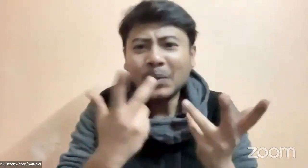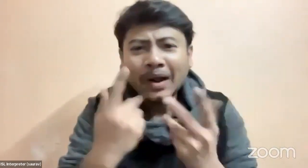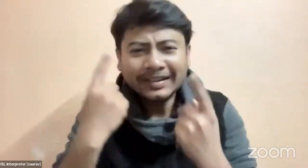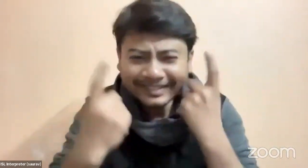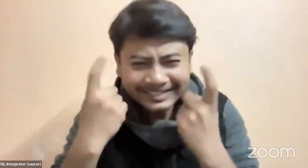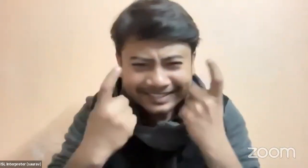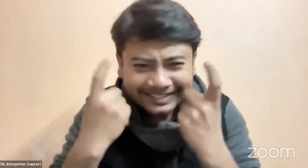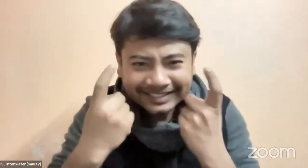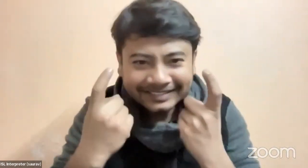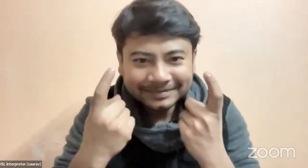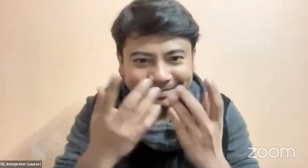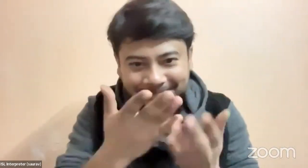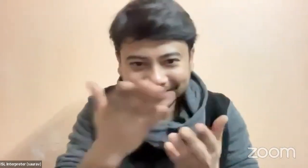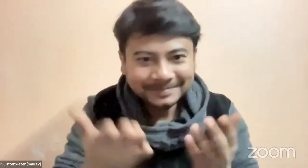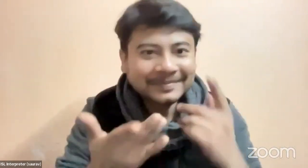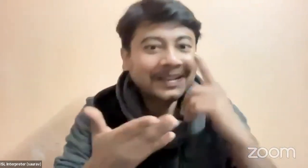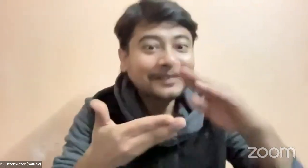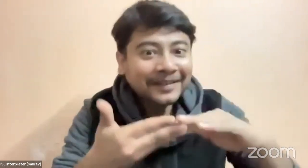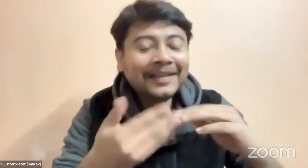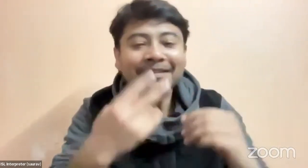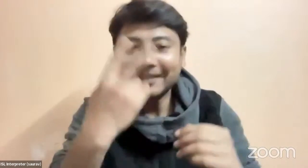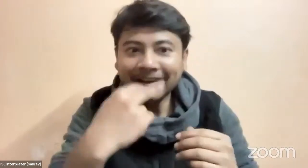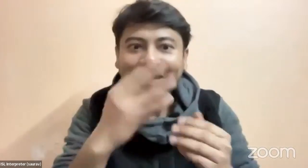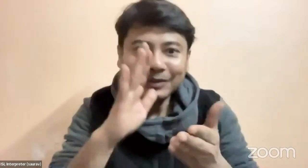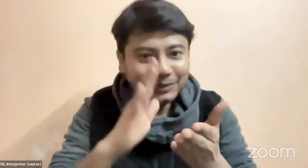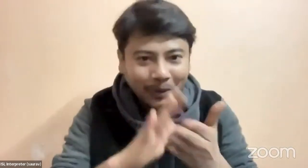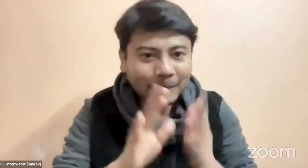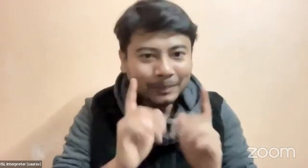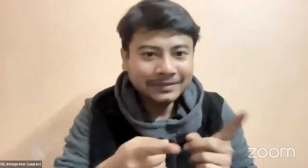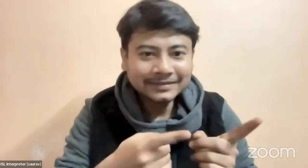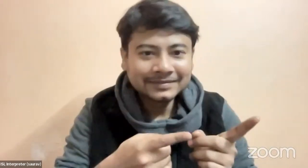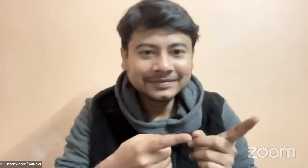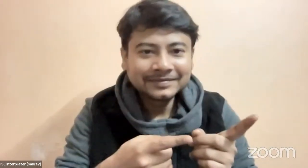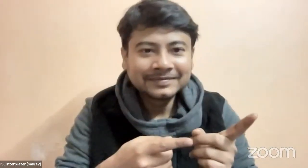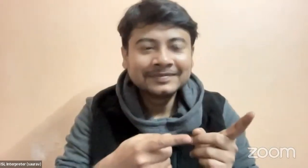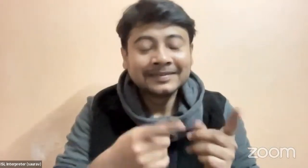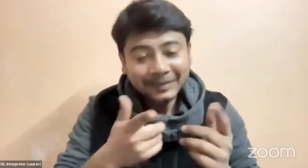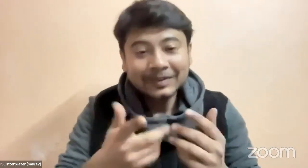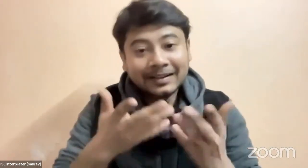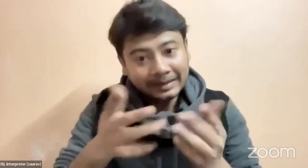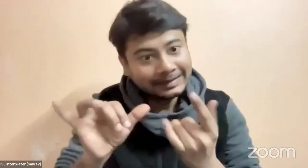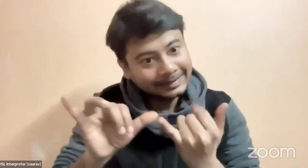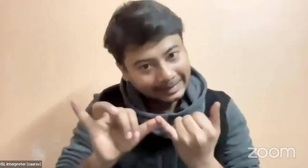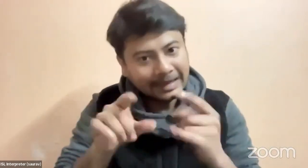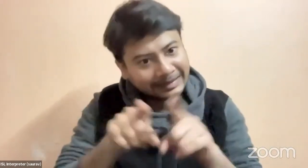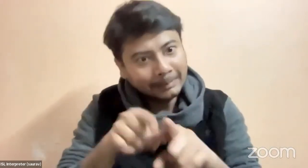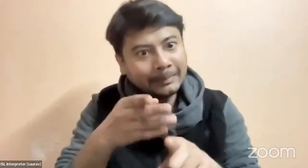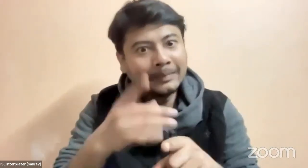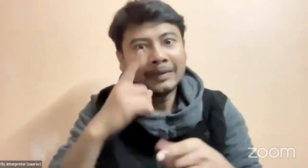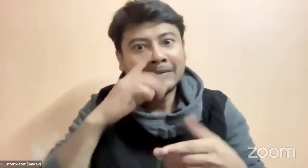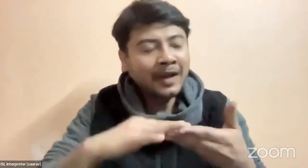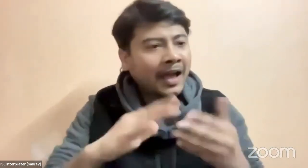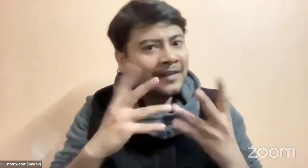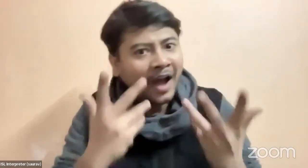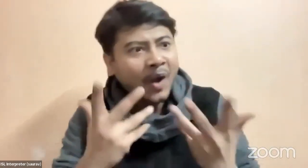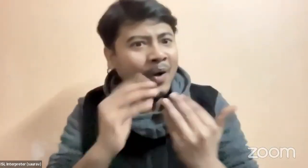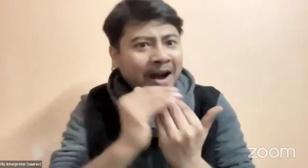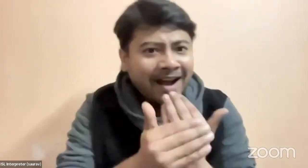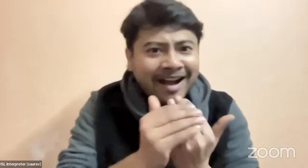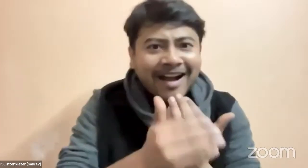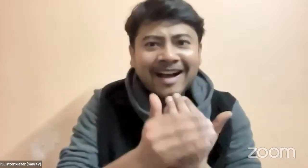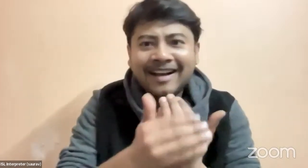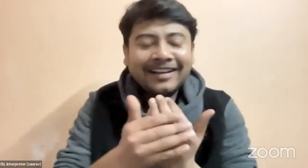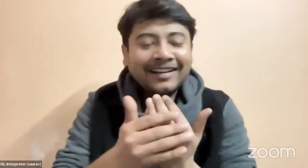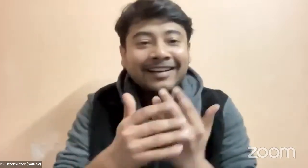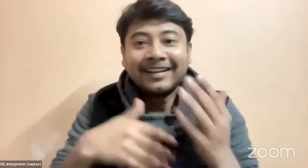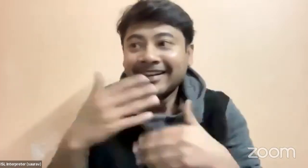planning something like this, but now Narad Muni has come, so he thinks, aha, I am safe. And during the fight, when your guest comes, you think, at